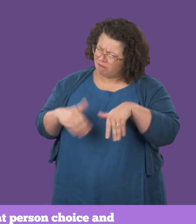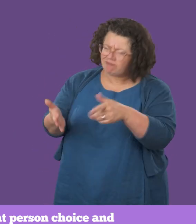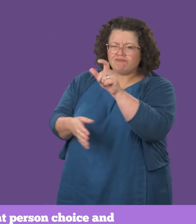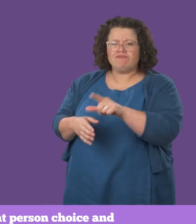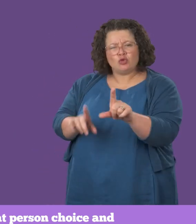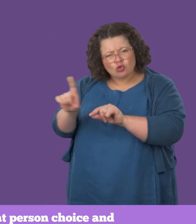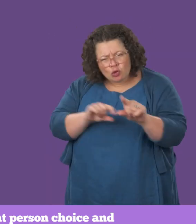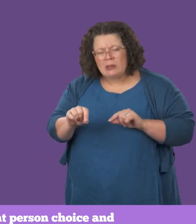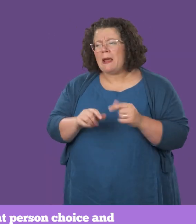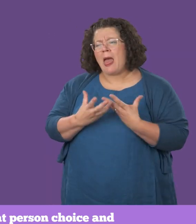to make that decision.